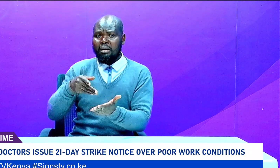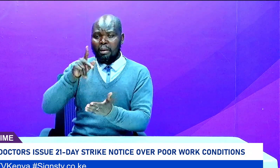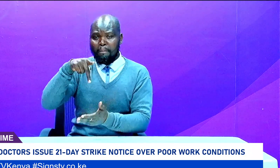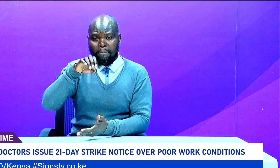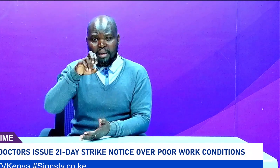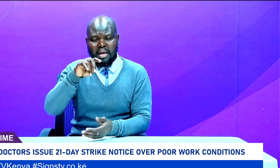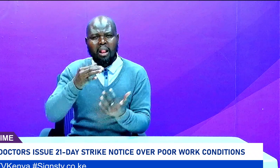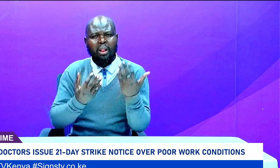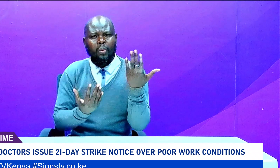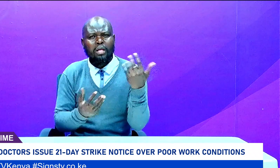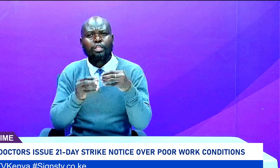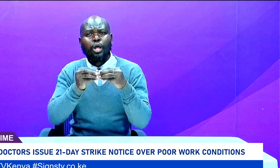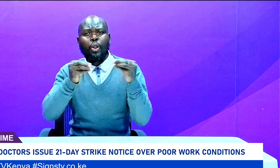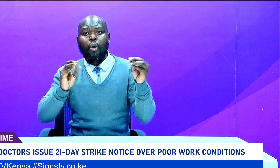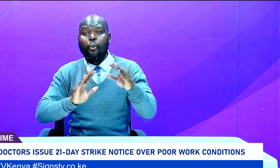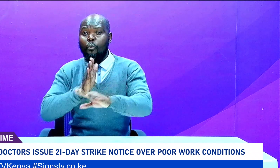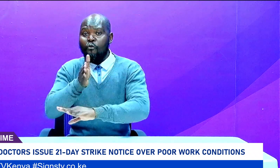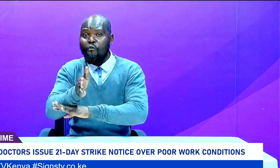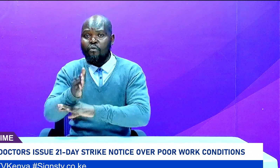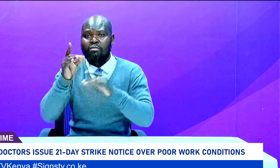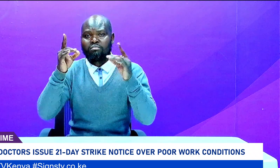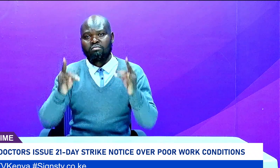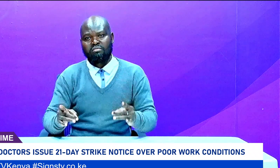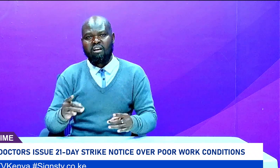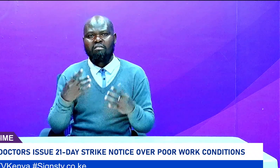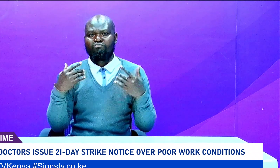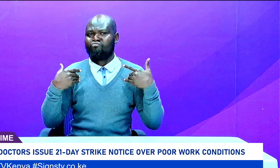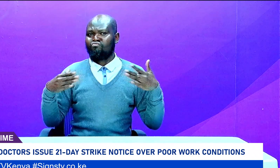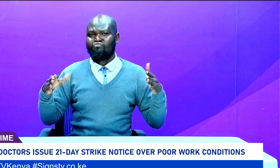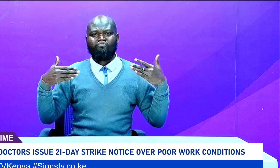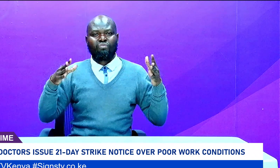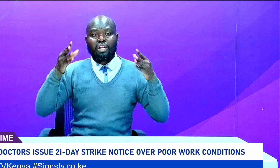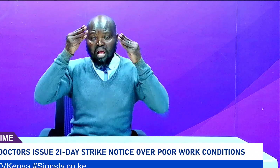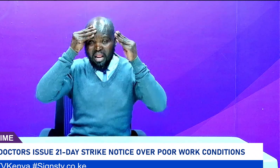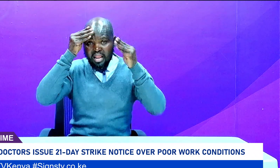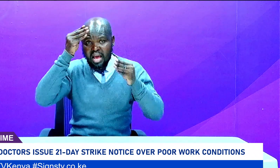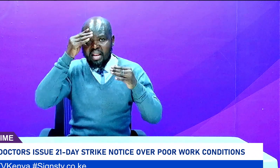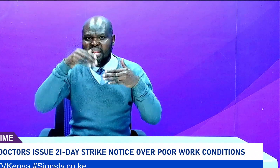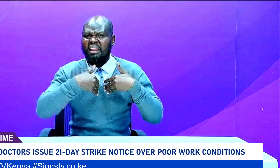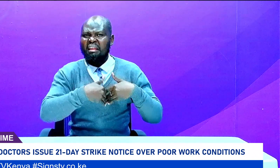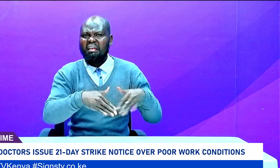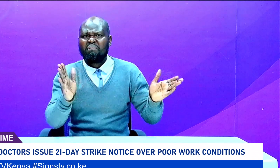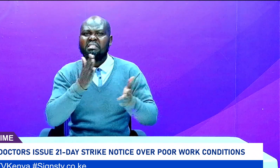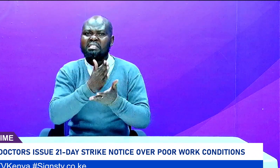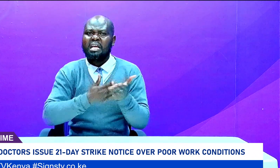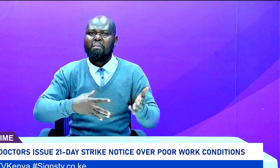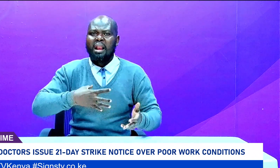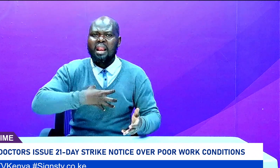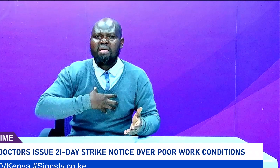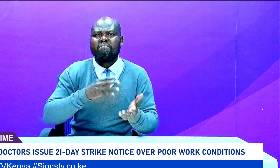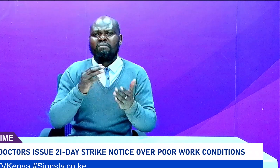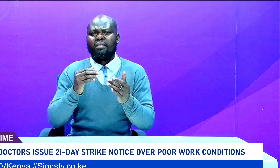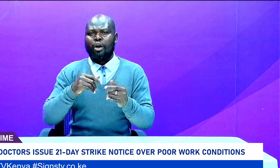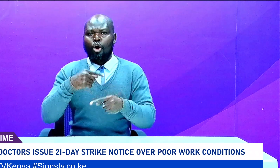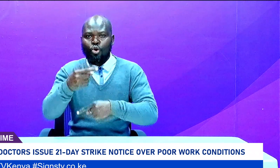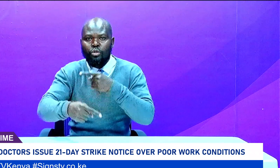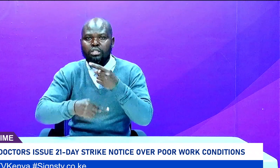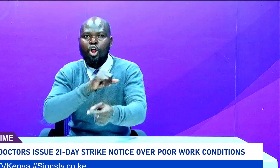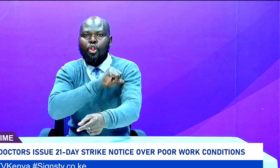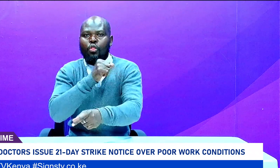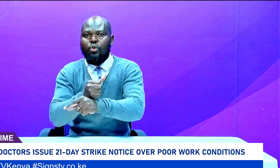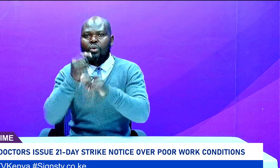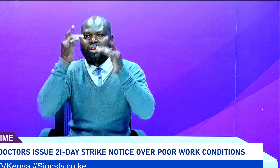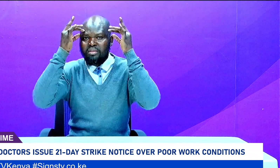Other issues raised, including delayed promotions, some pending for over a decade, denial of study